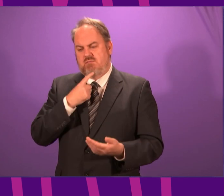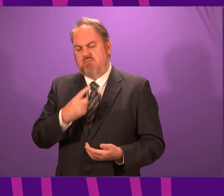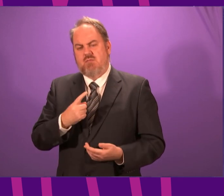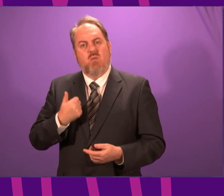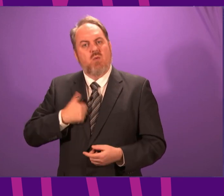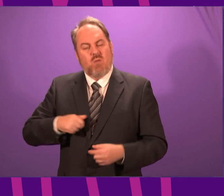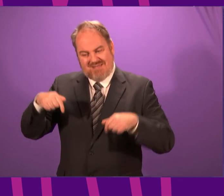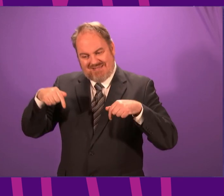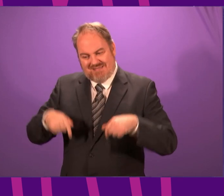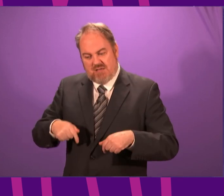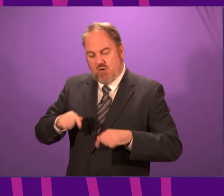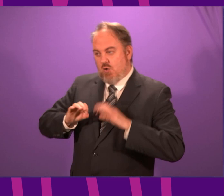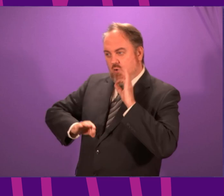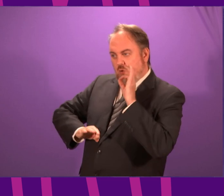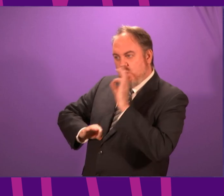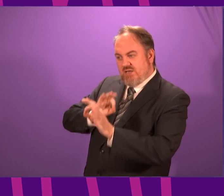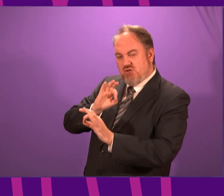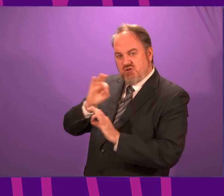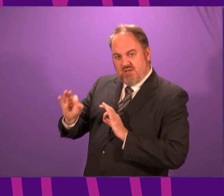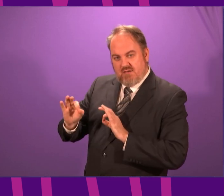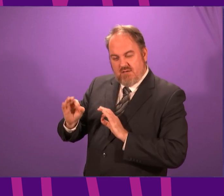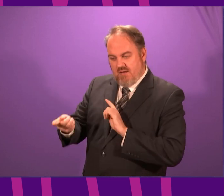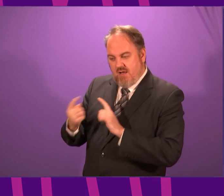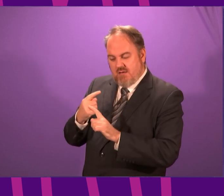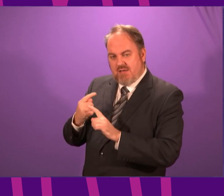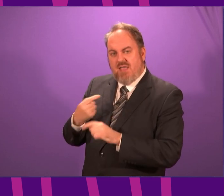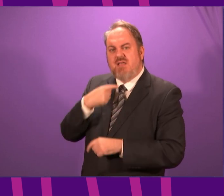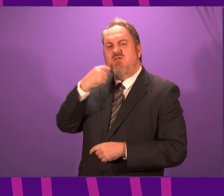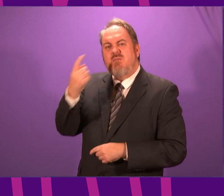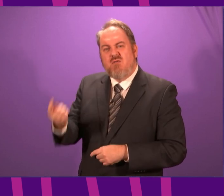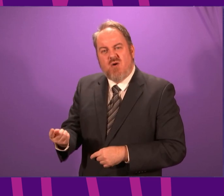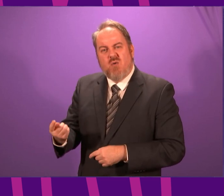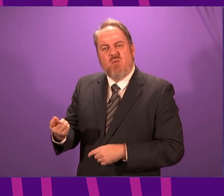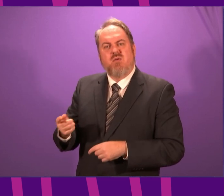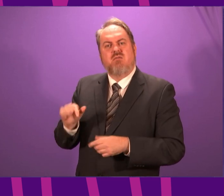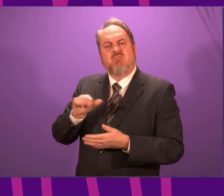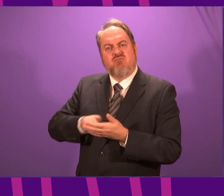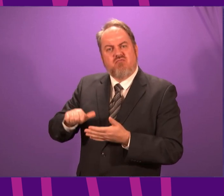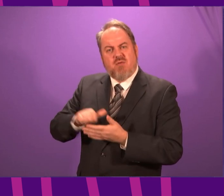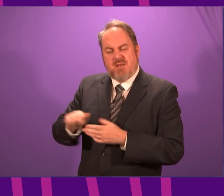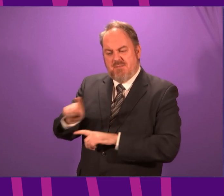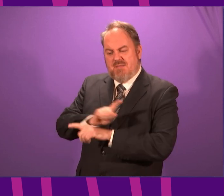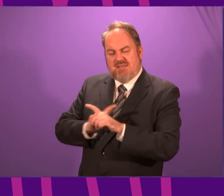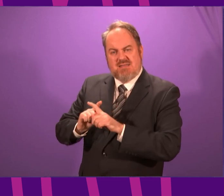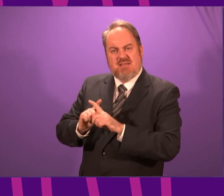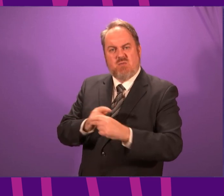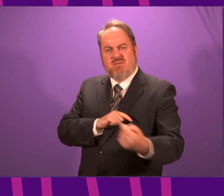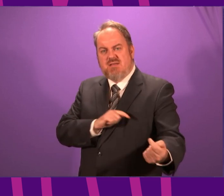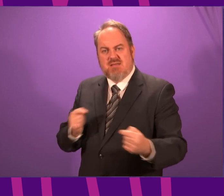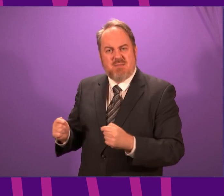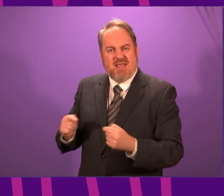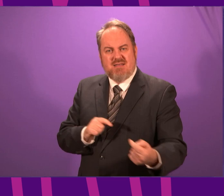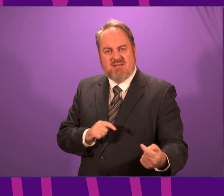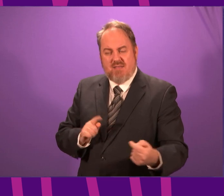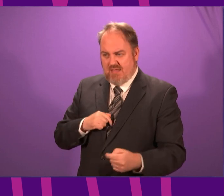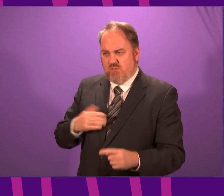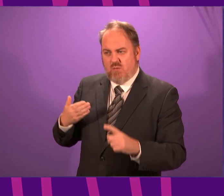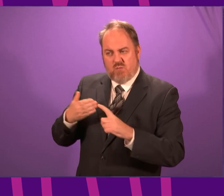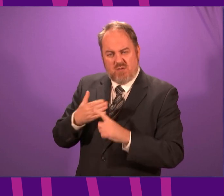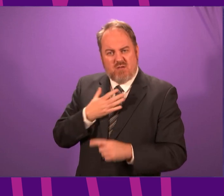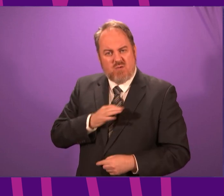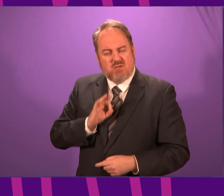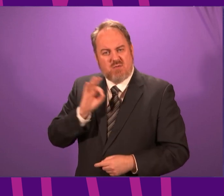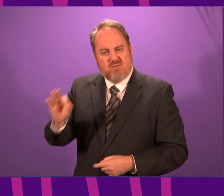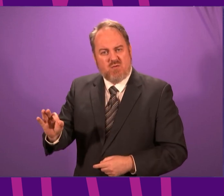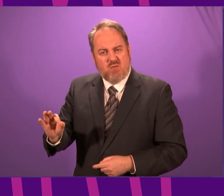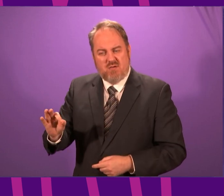answer session today and a debate tomorrow when we all had more time to digest what you've put in front of us. And that would have been a